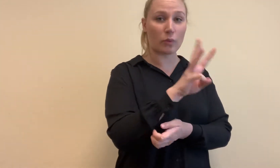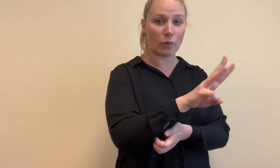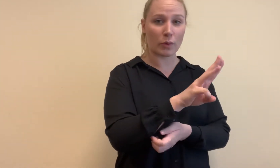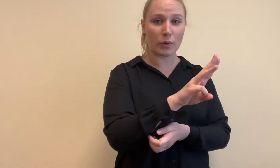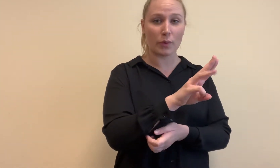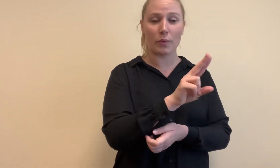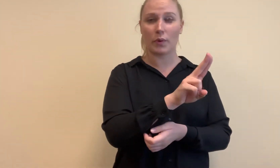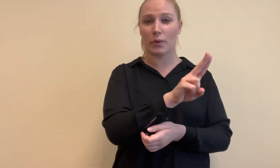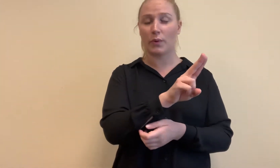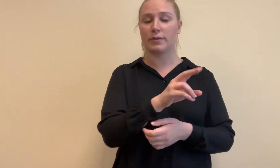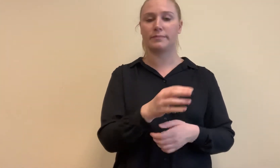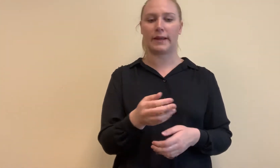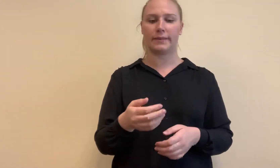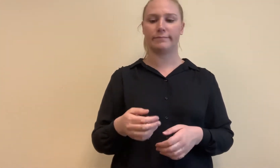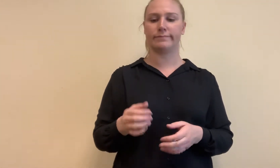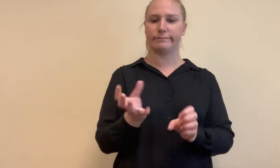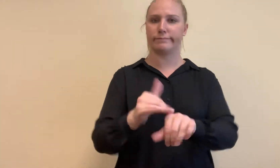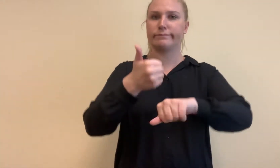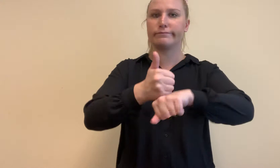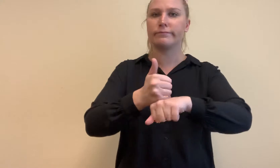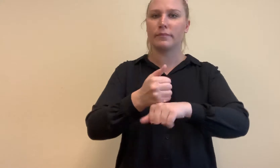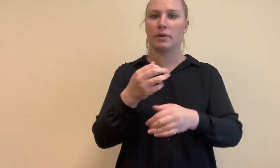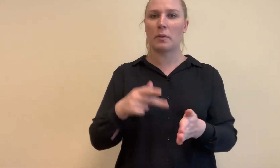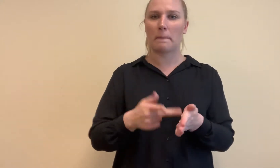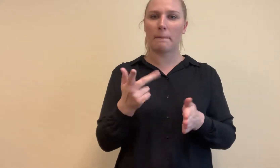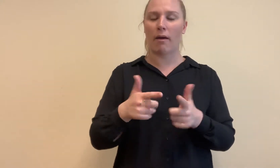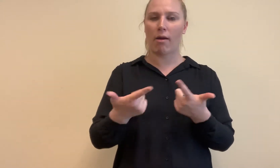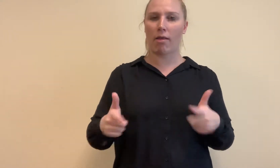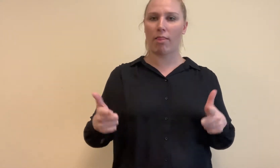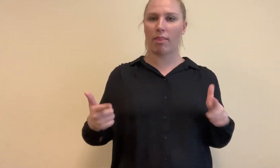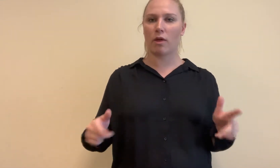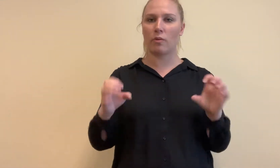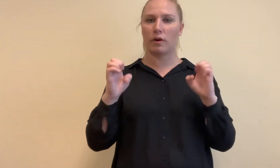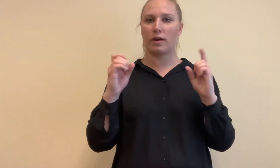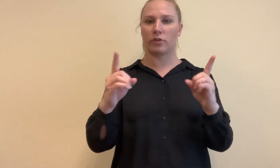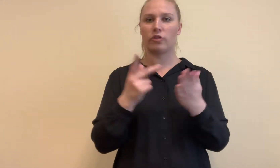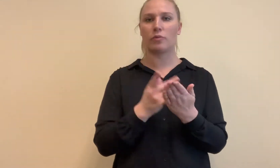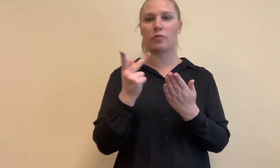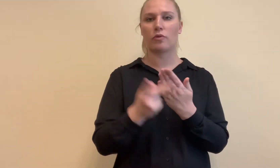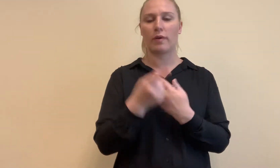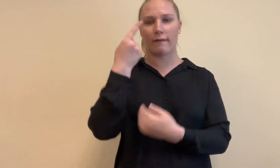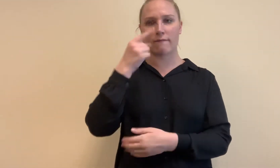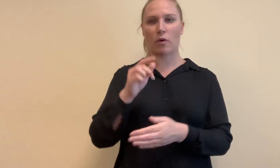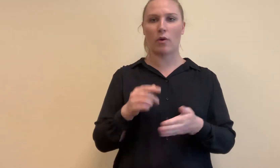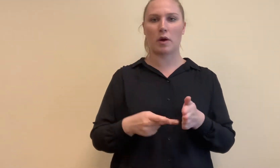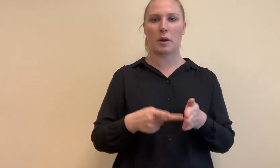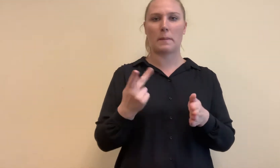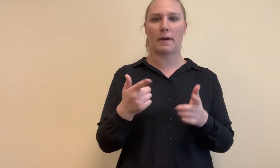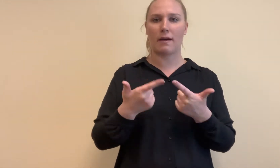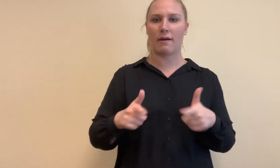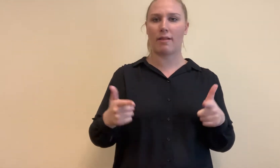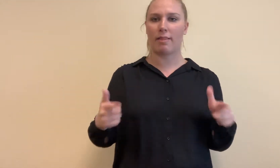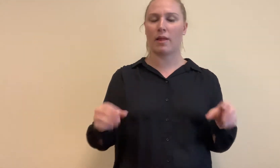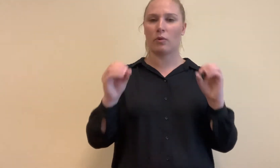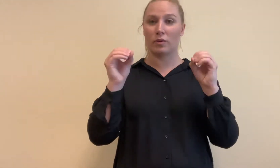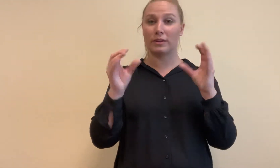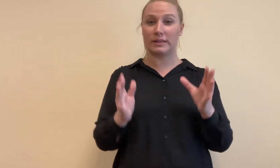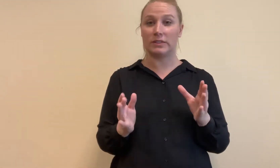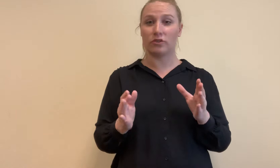we created a bilingual education program for bilingual teachers. And I'm really thrilled to say that